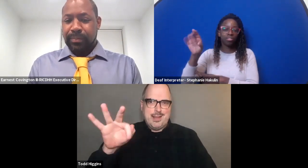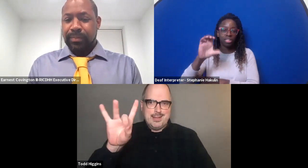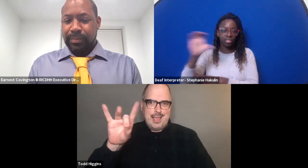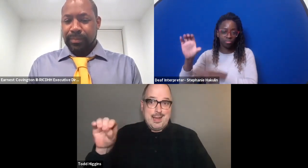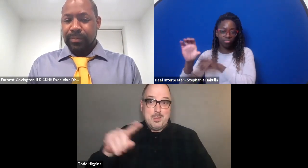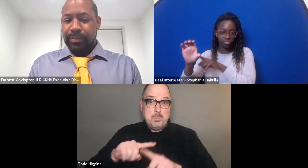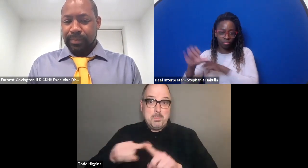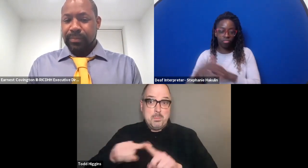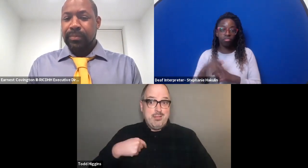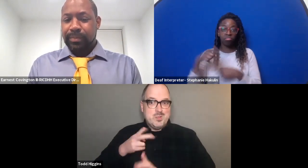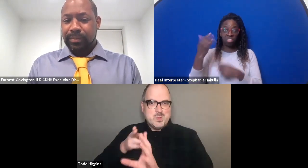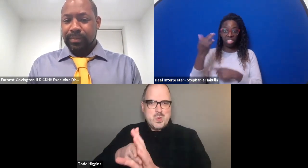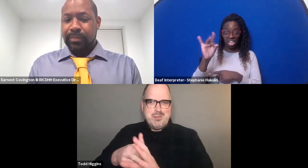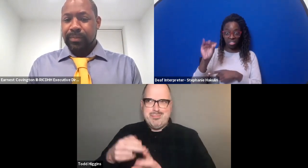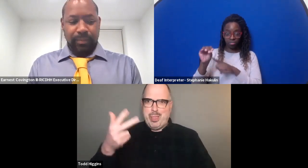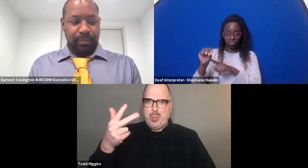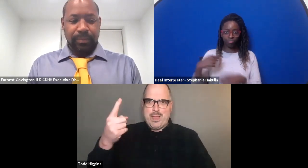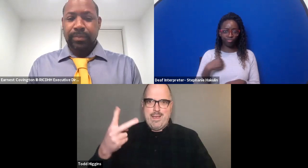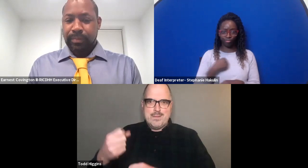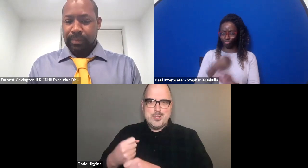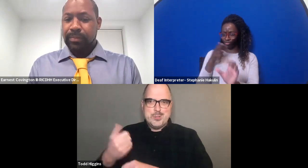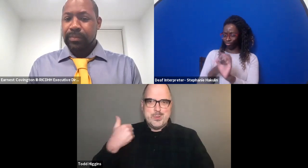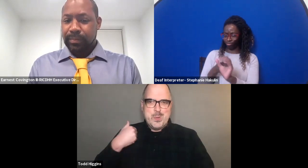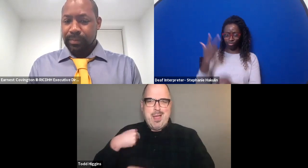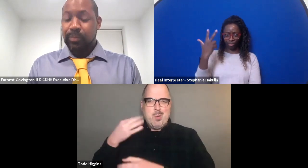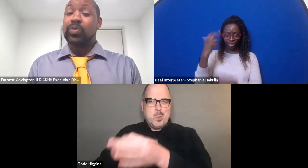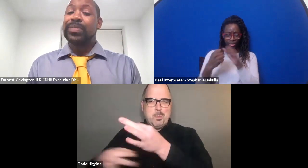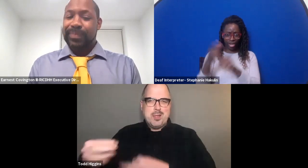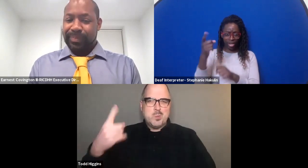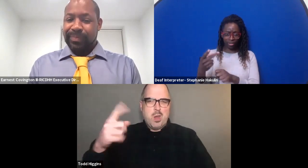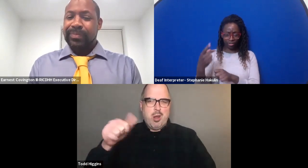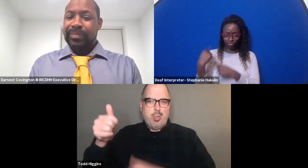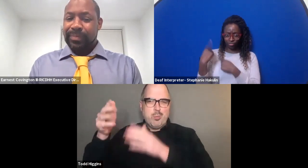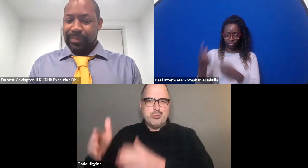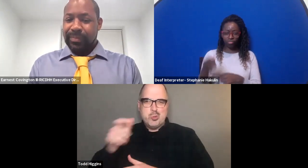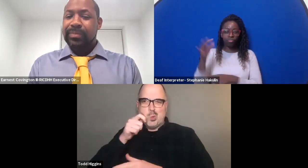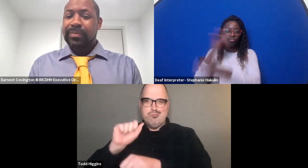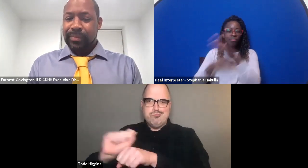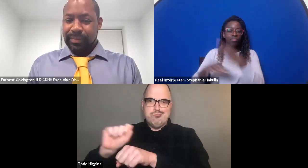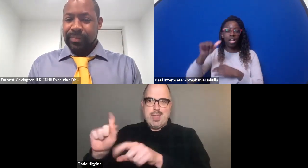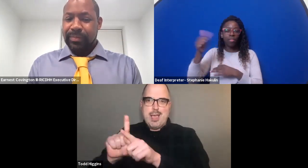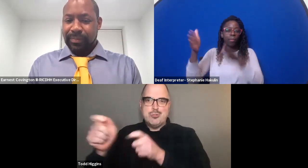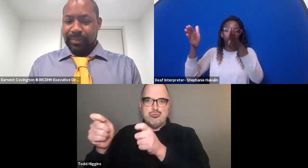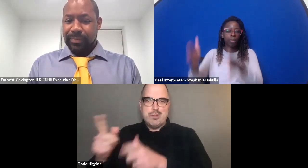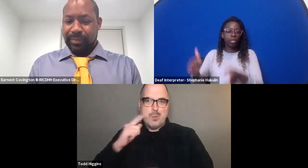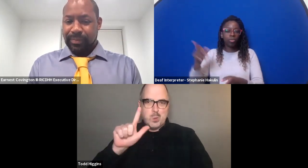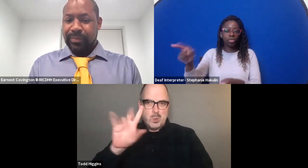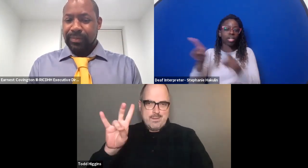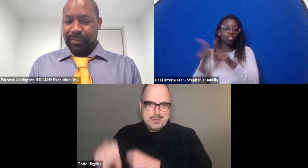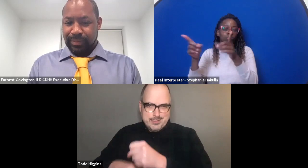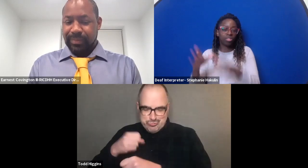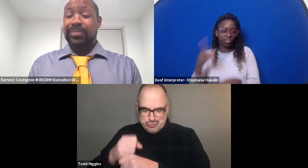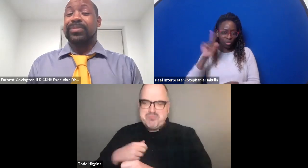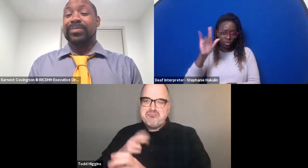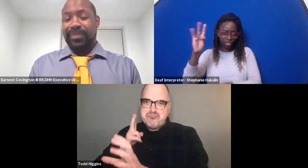Essex Community College, and I've been there since 1980, well, it's been there since 1980, but I just replaced another person who